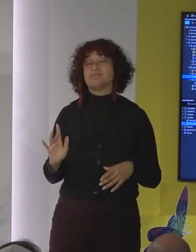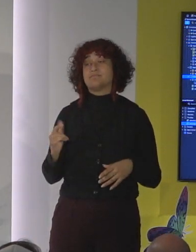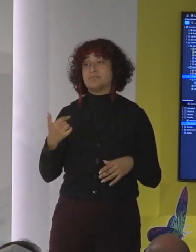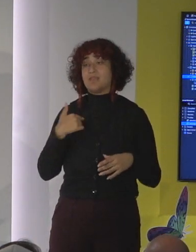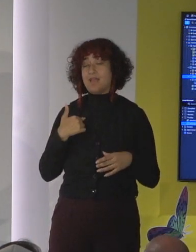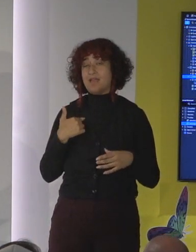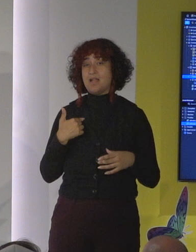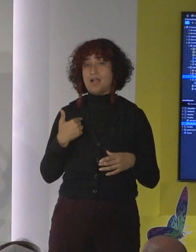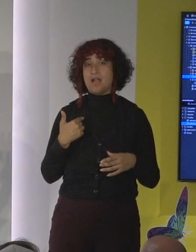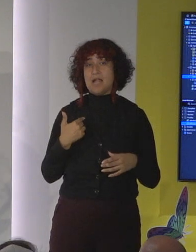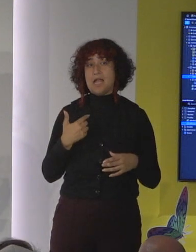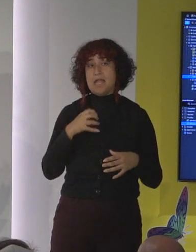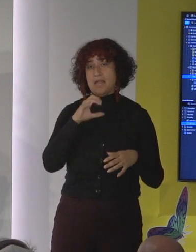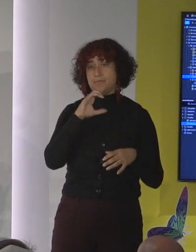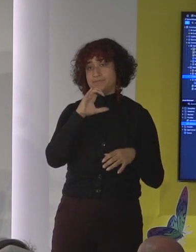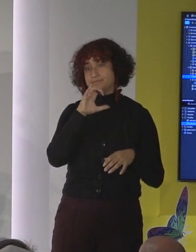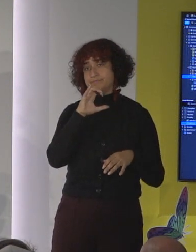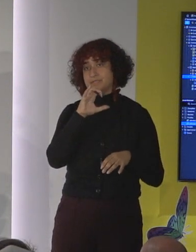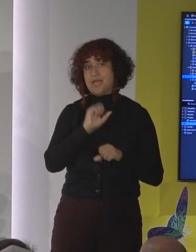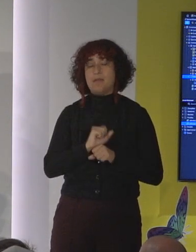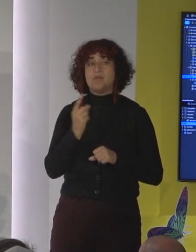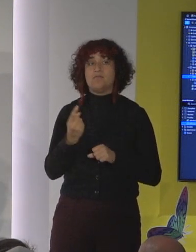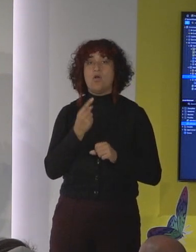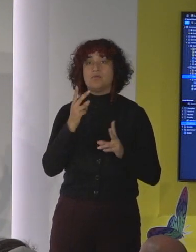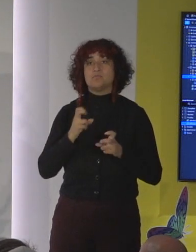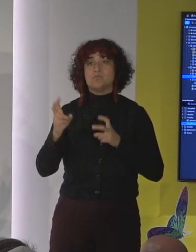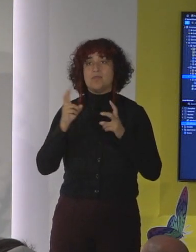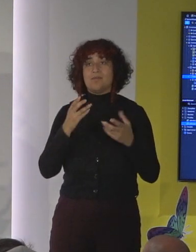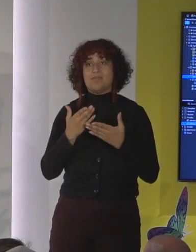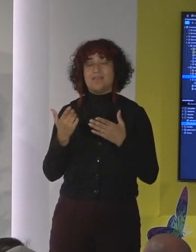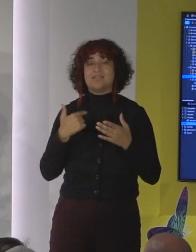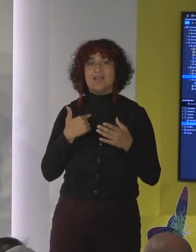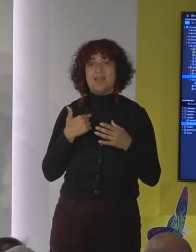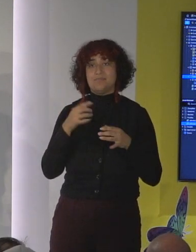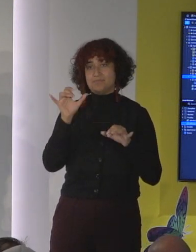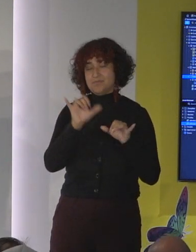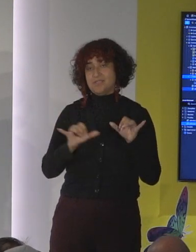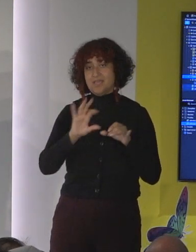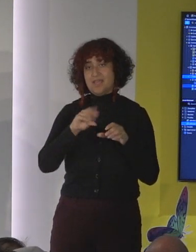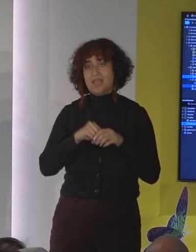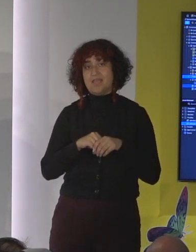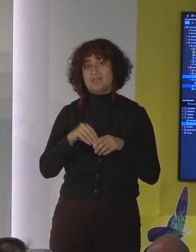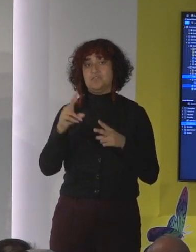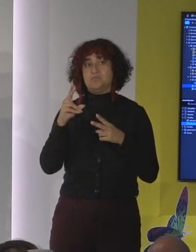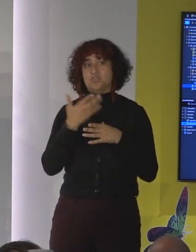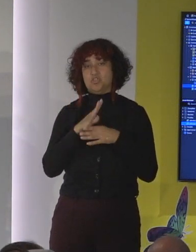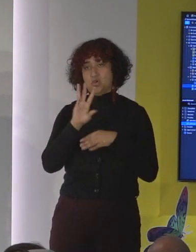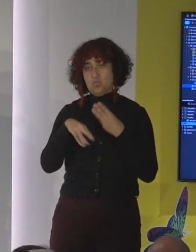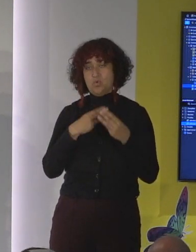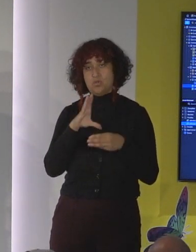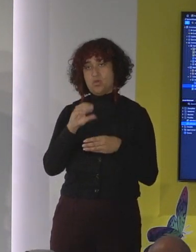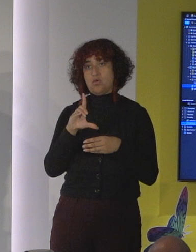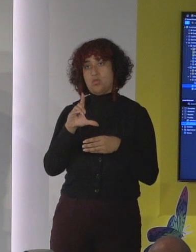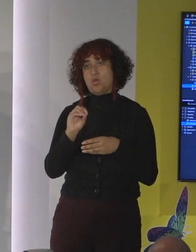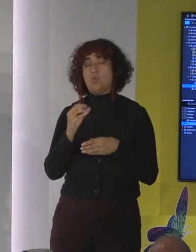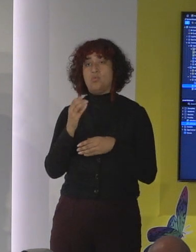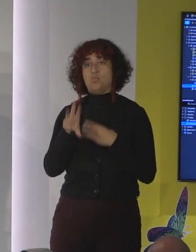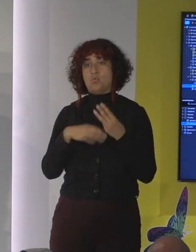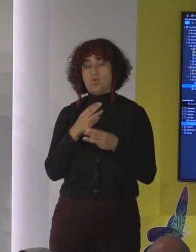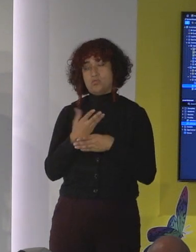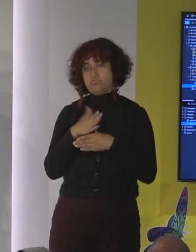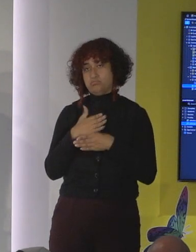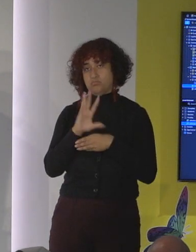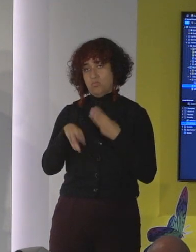I'm pretty much in the habit of just always putting the content that I'm syncing under this co-located world. So the first thing we want to